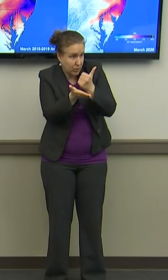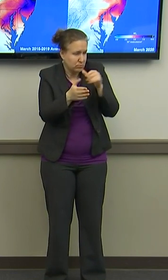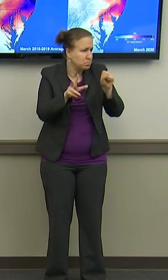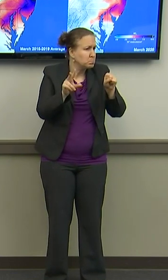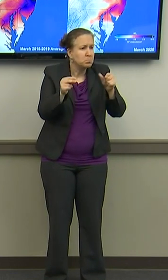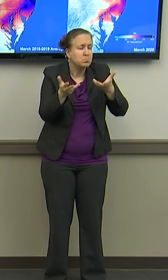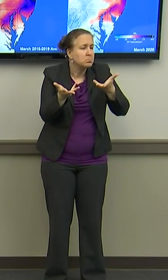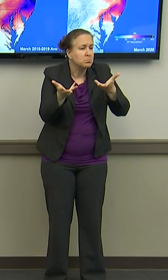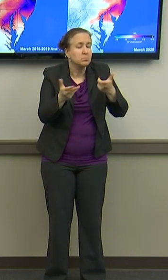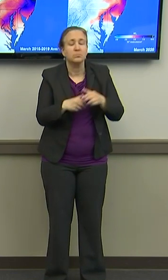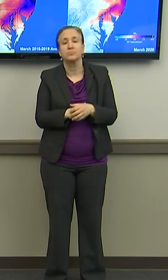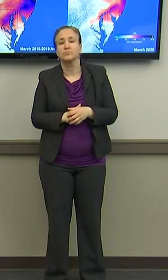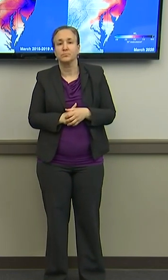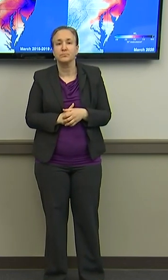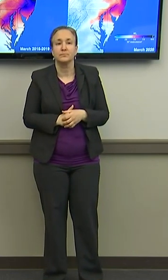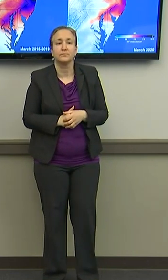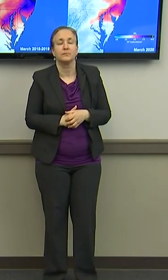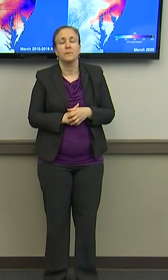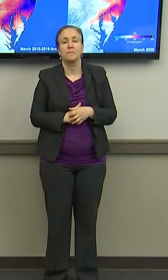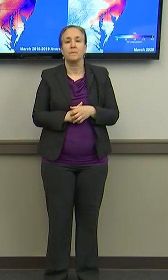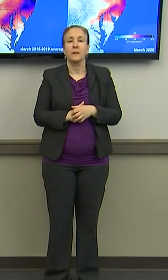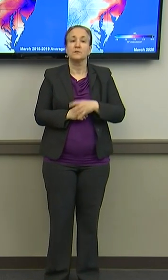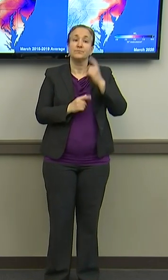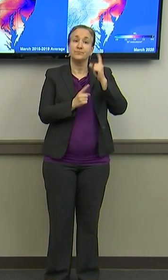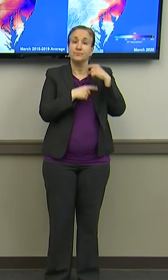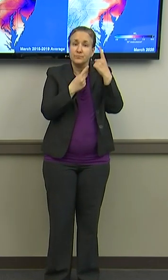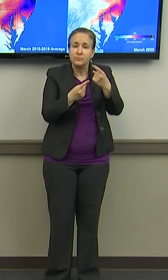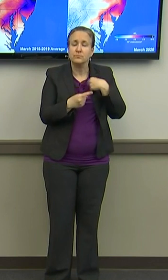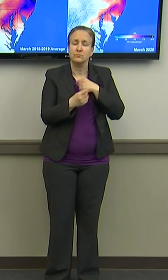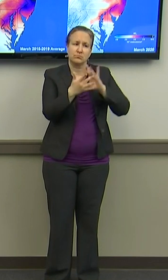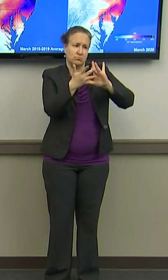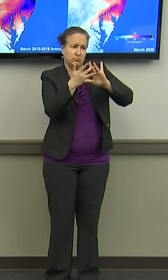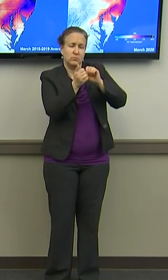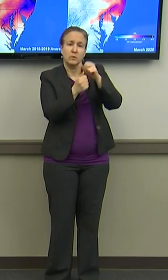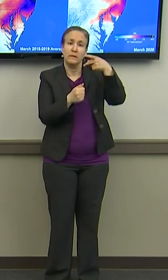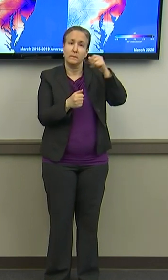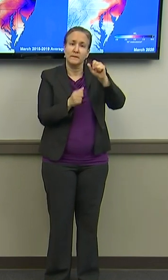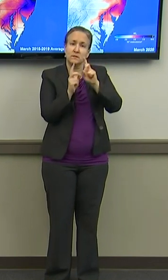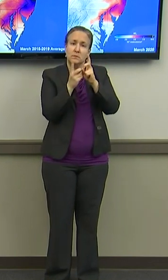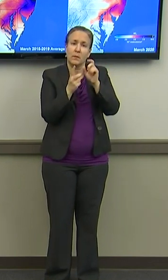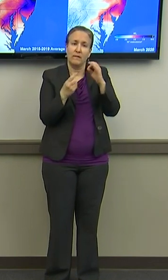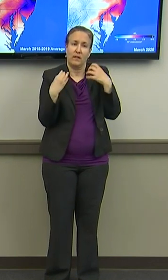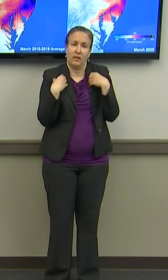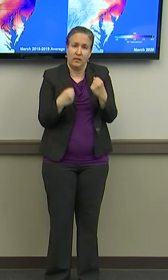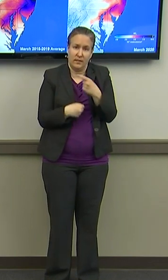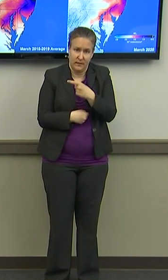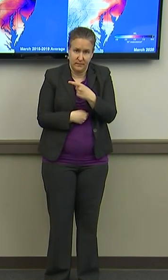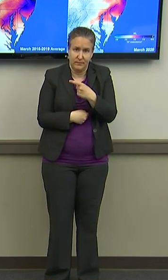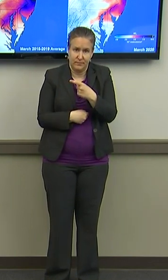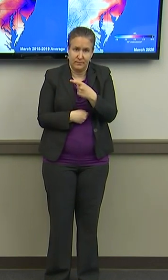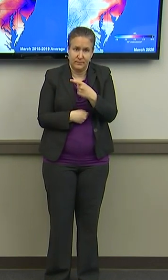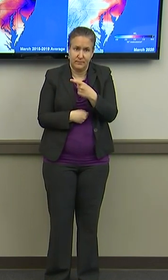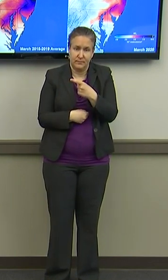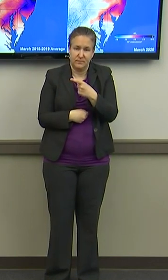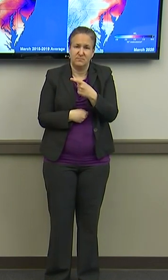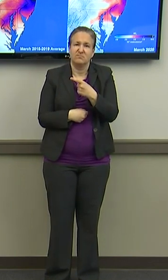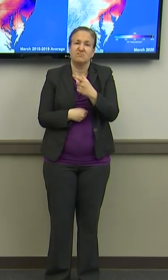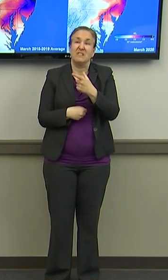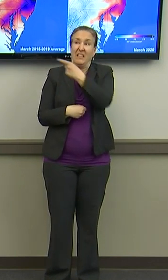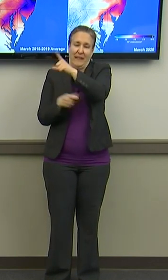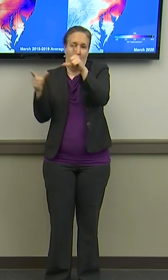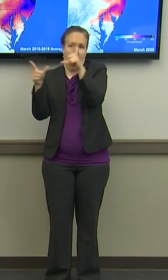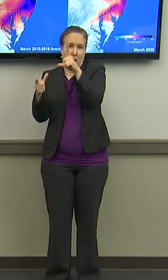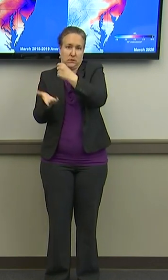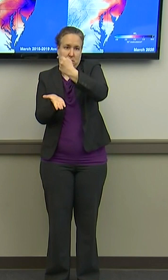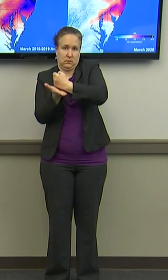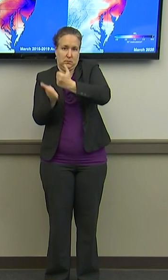to these facilities. We have been in communication with the Pennsylvania Department of Health, who licenses most of these